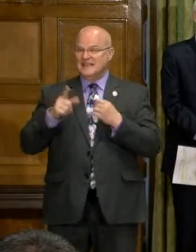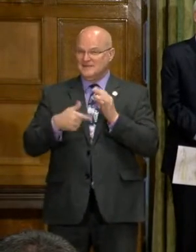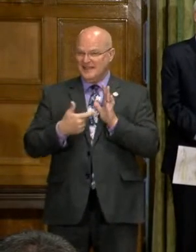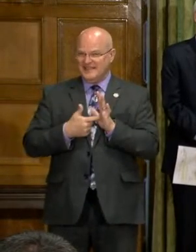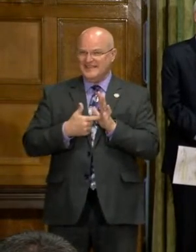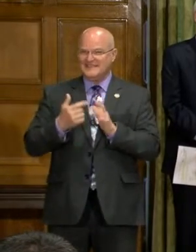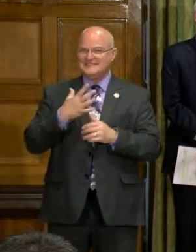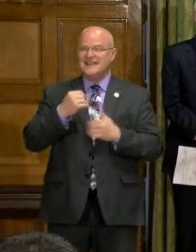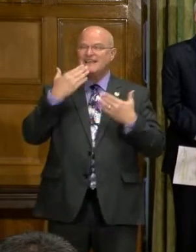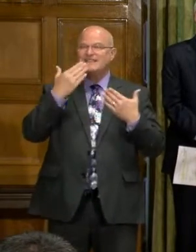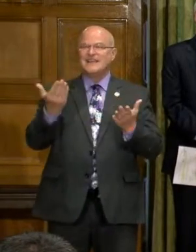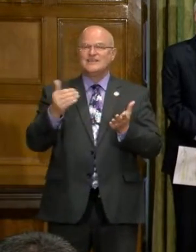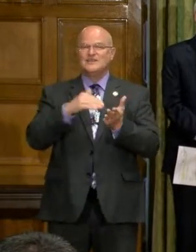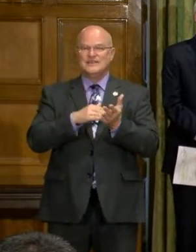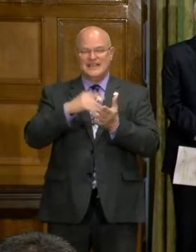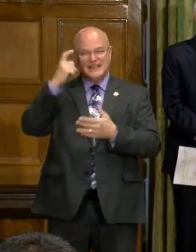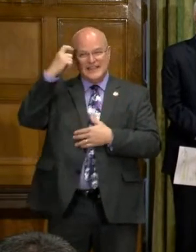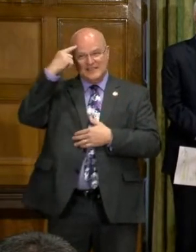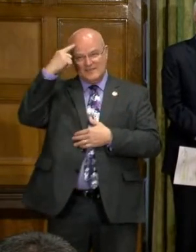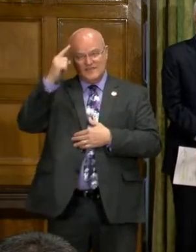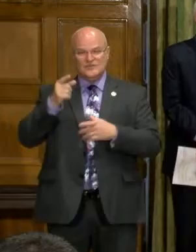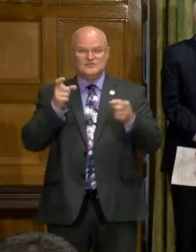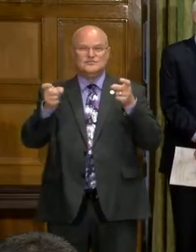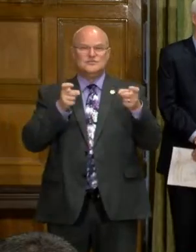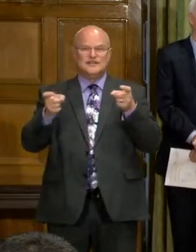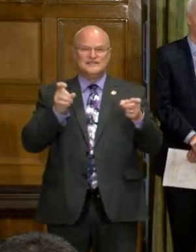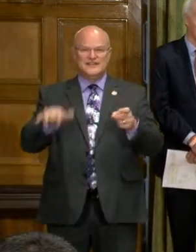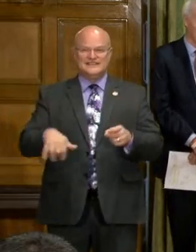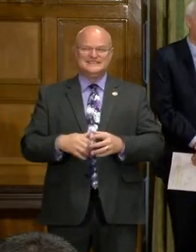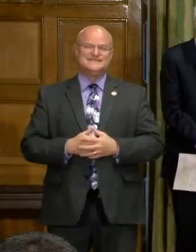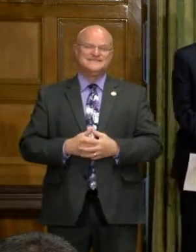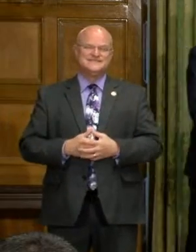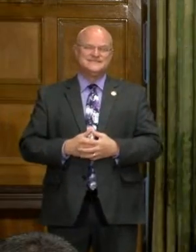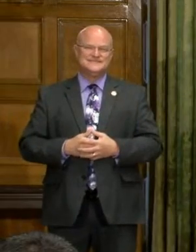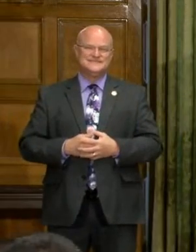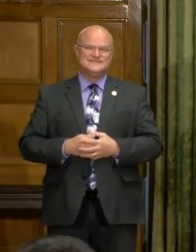about it, and thank you again, Governor, for your direction.